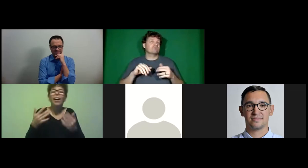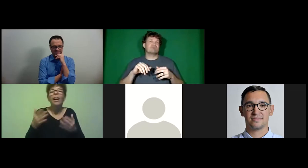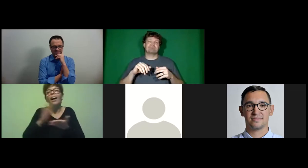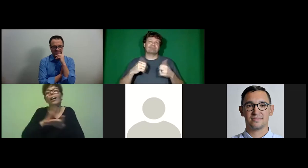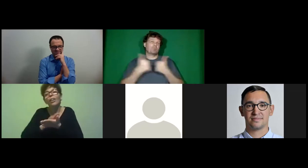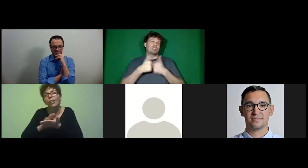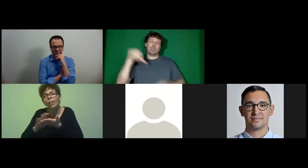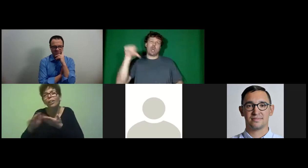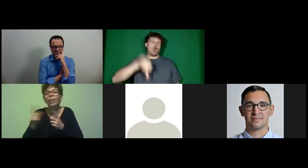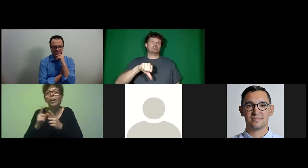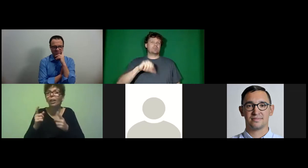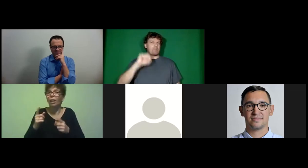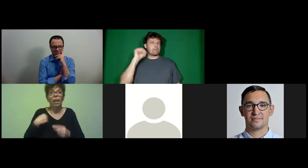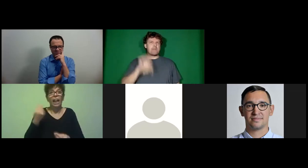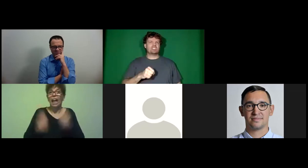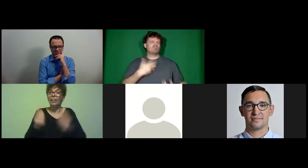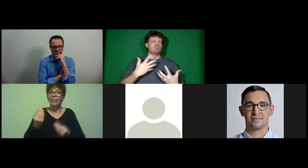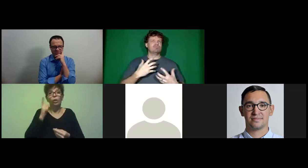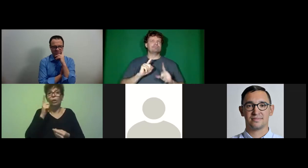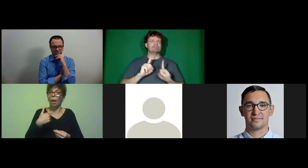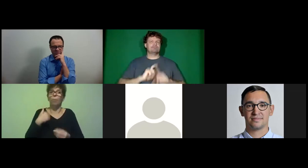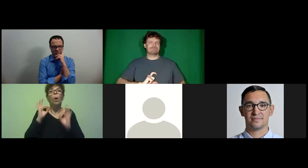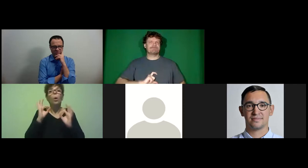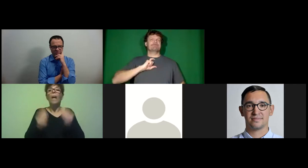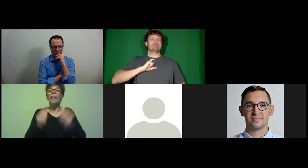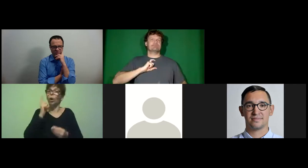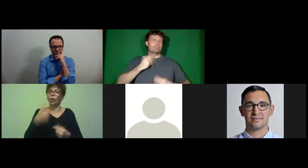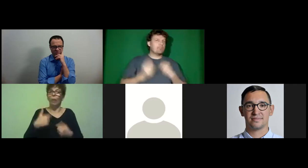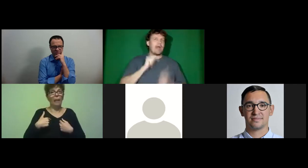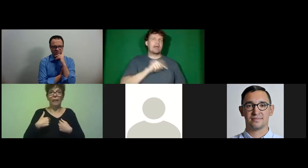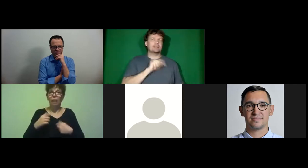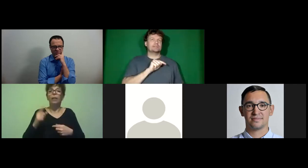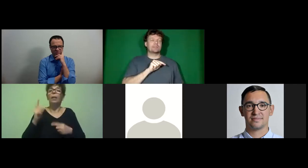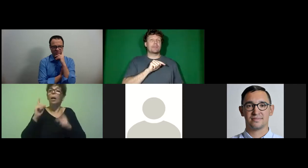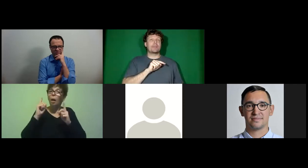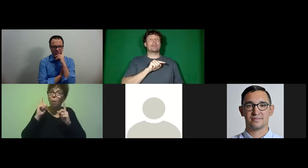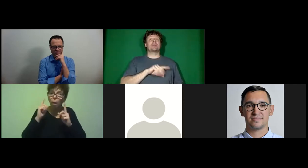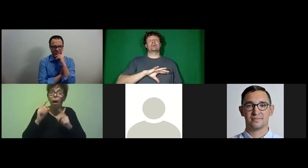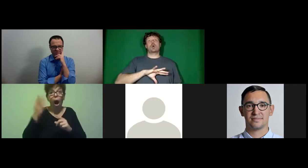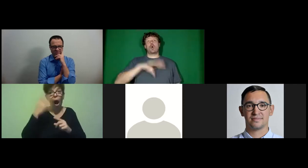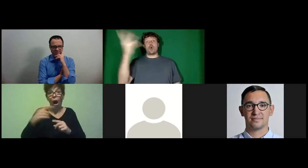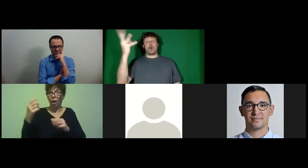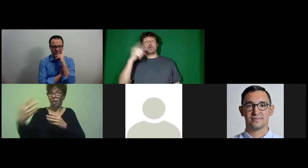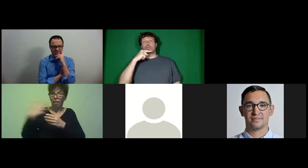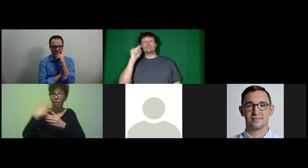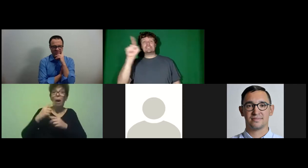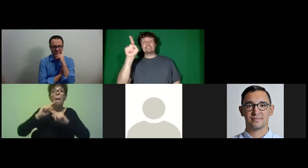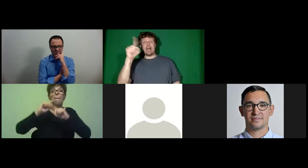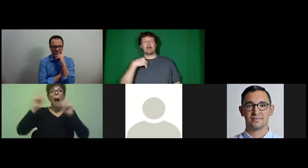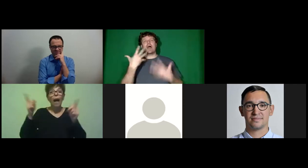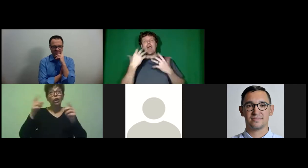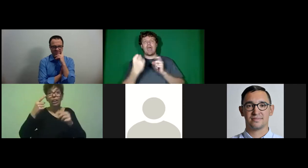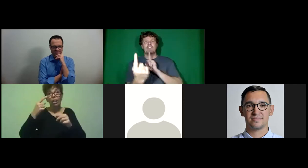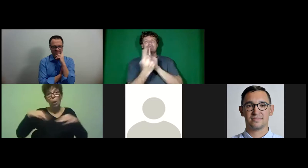if they would just be really sweet and nice, we would lose the match. They had to pump us up. They had to get us going. They use that type